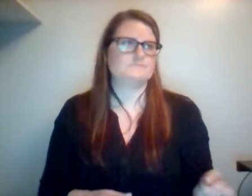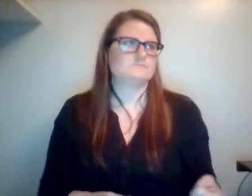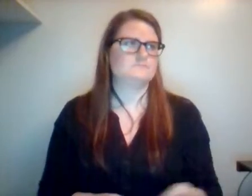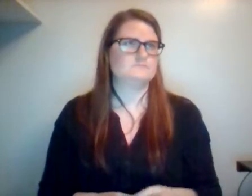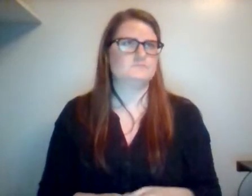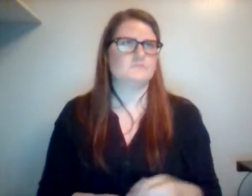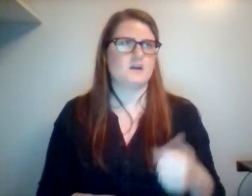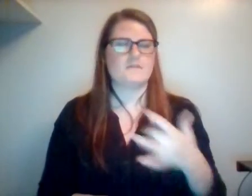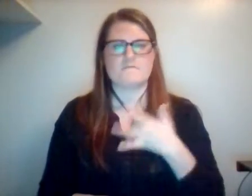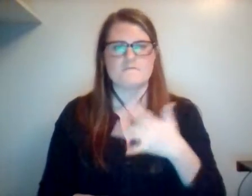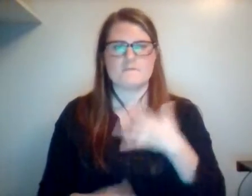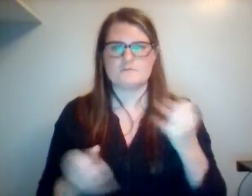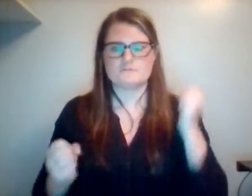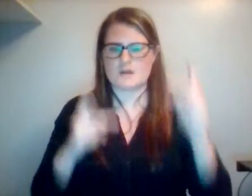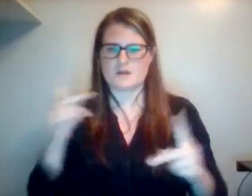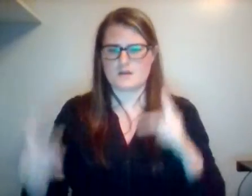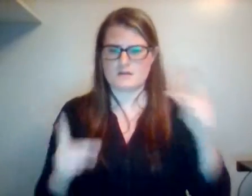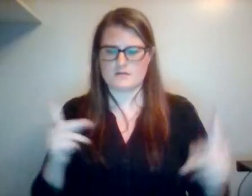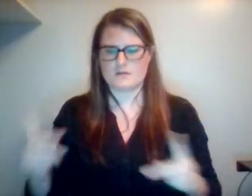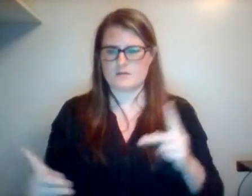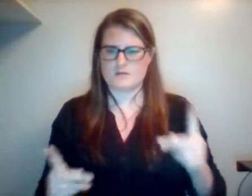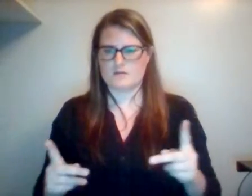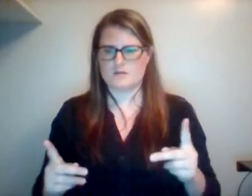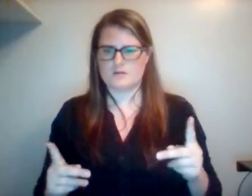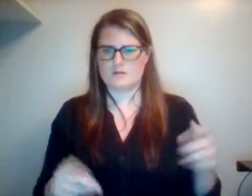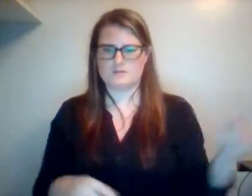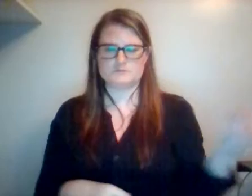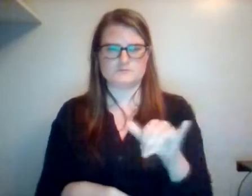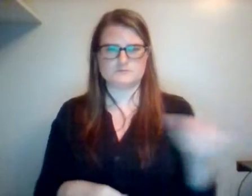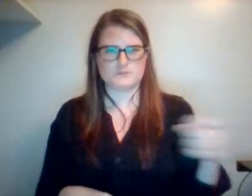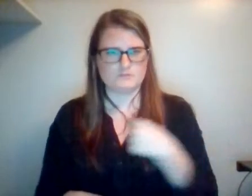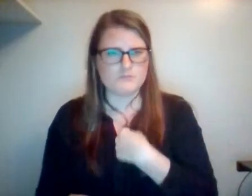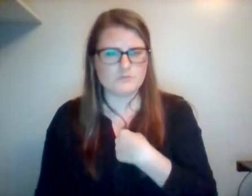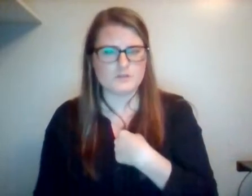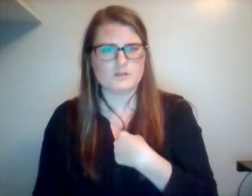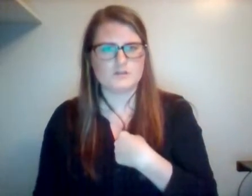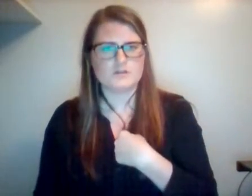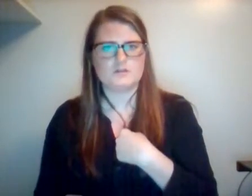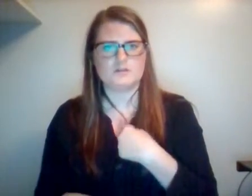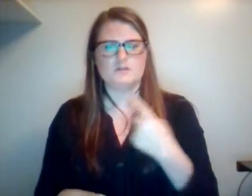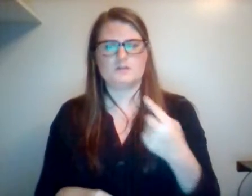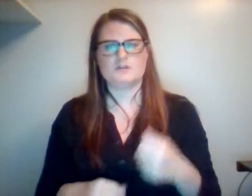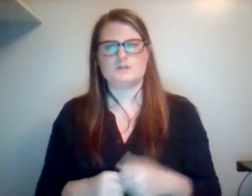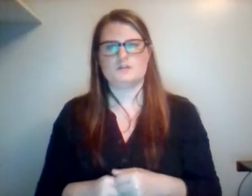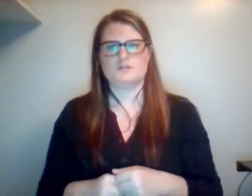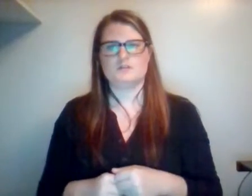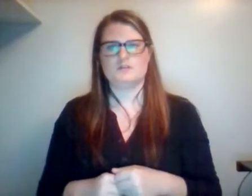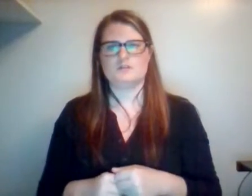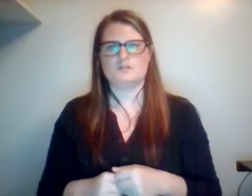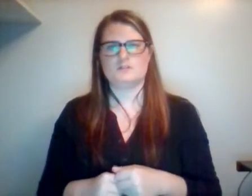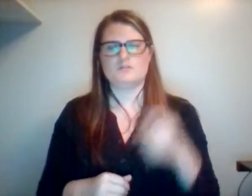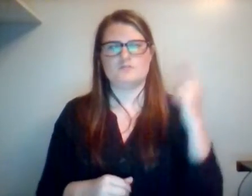us wake up with our whole soul spring-loaded to love God and love people. This takes